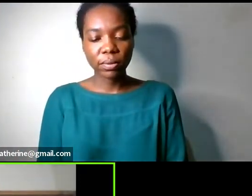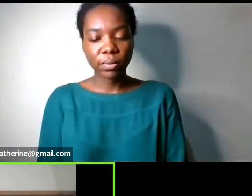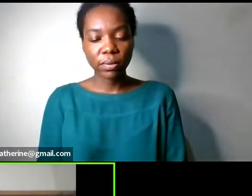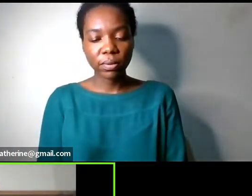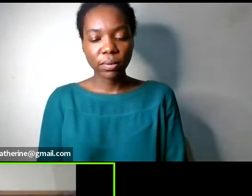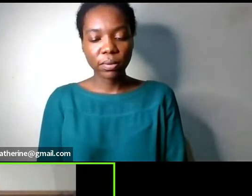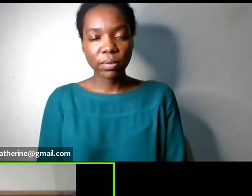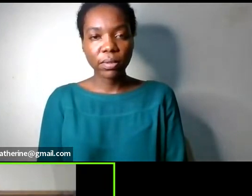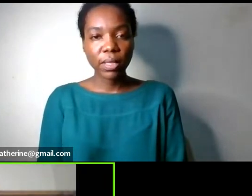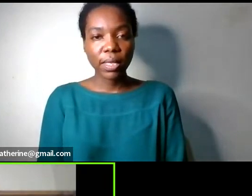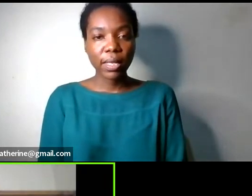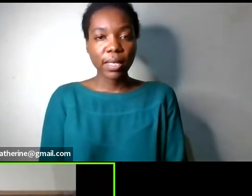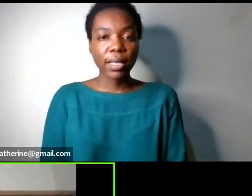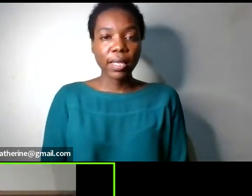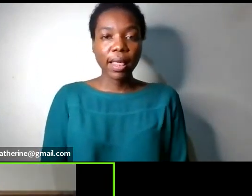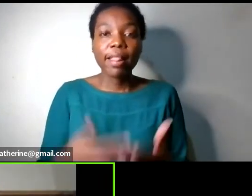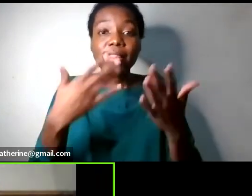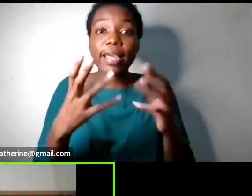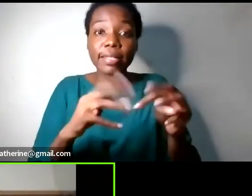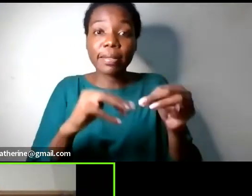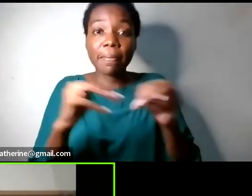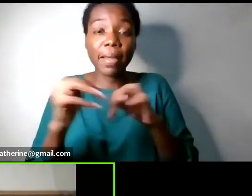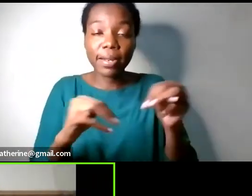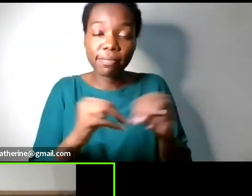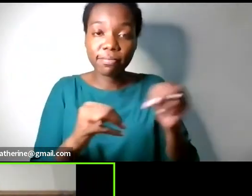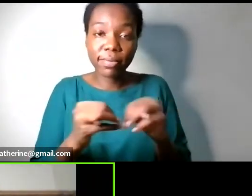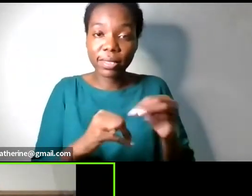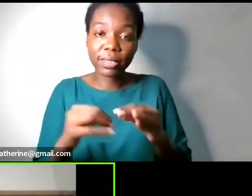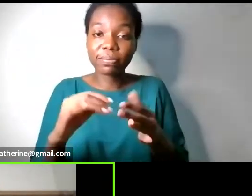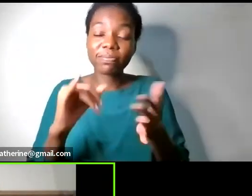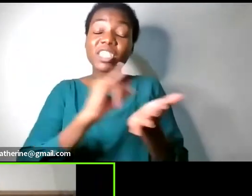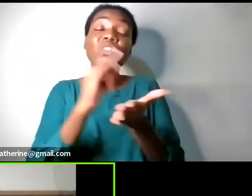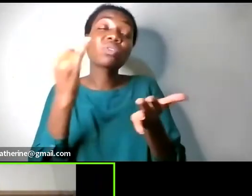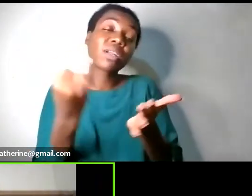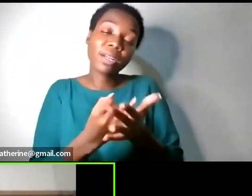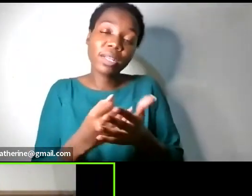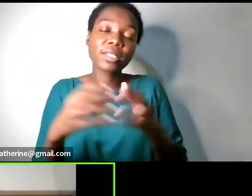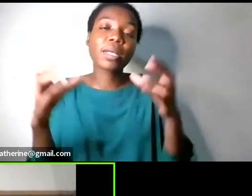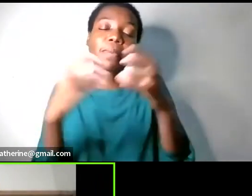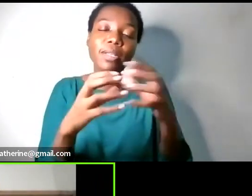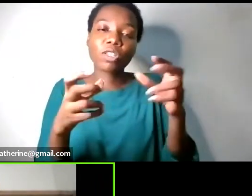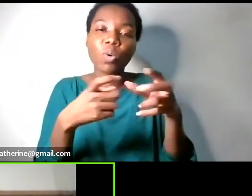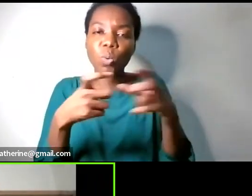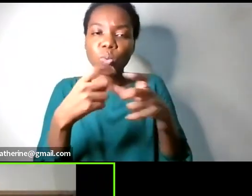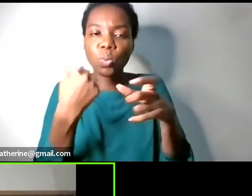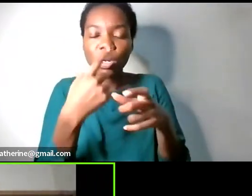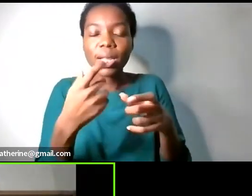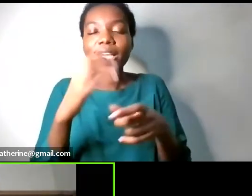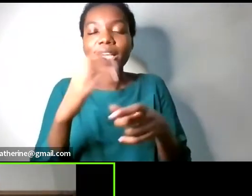Now, asset management, part of any insurance company, is regulated by CMA, Capital Markets